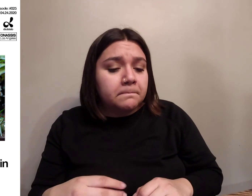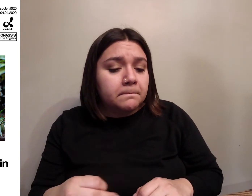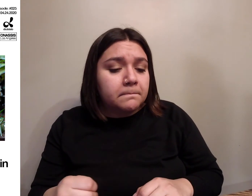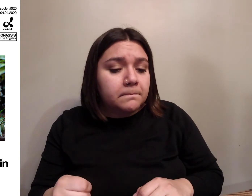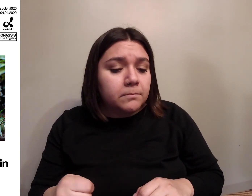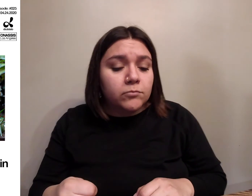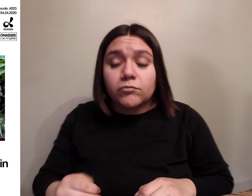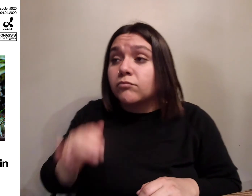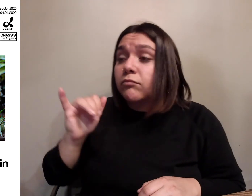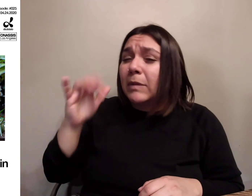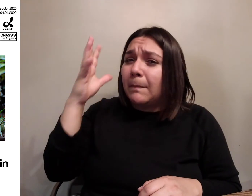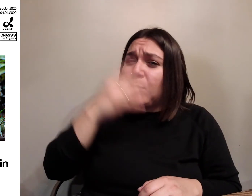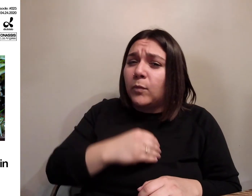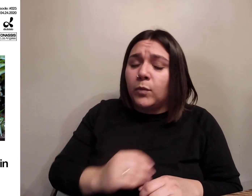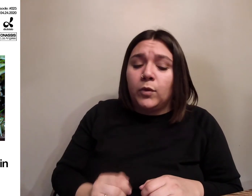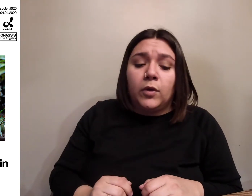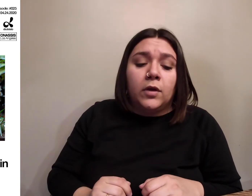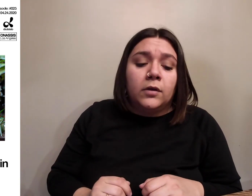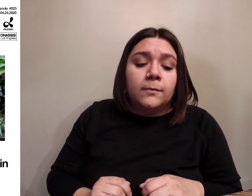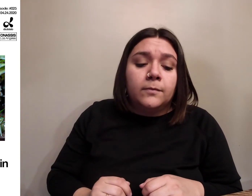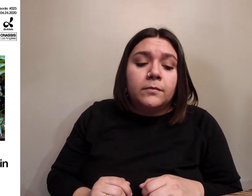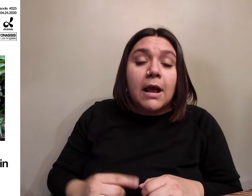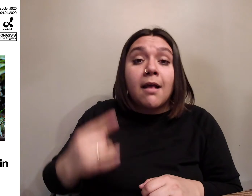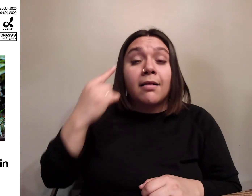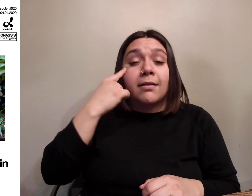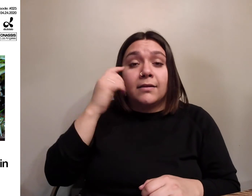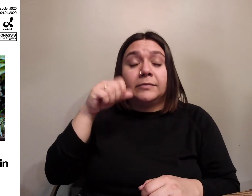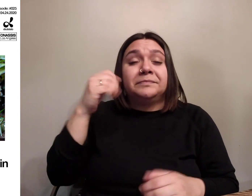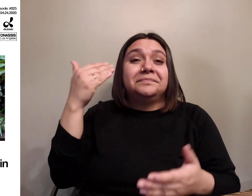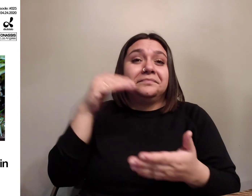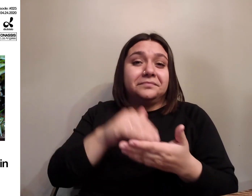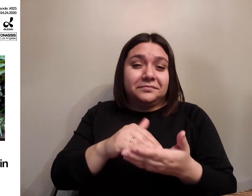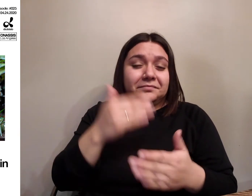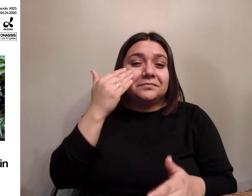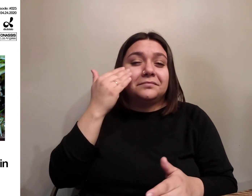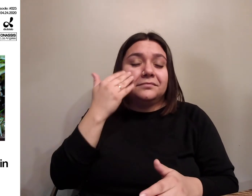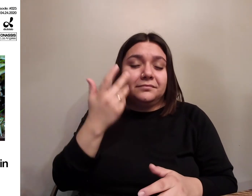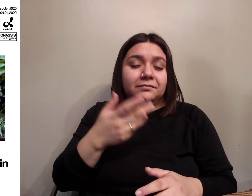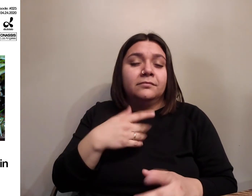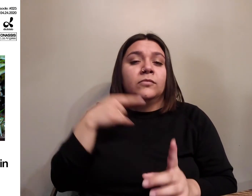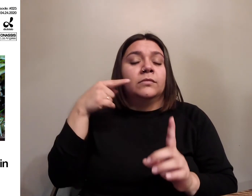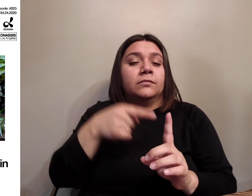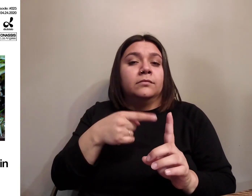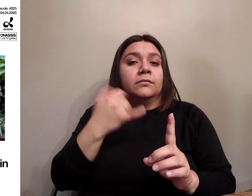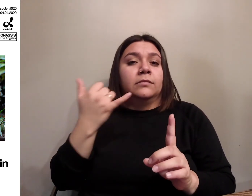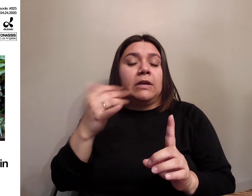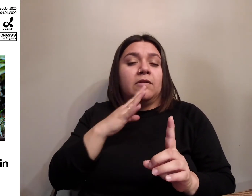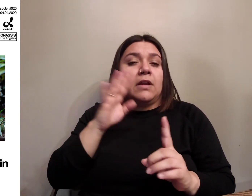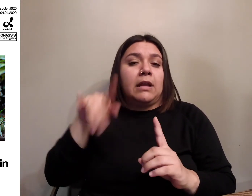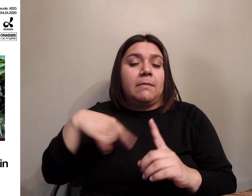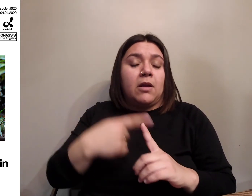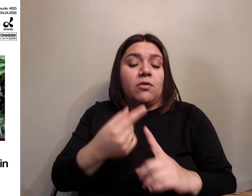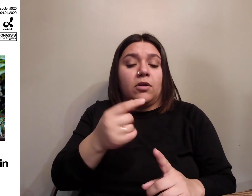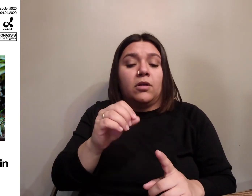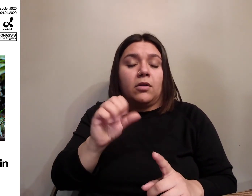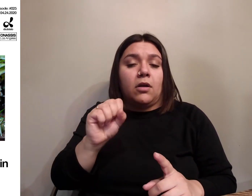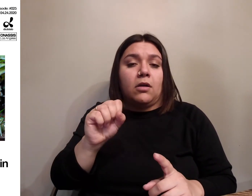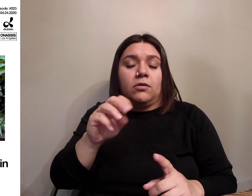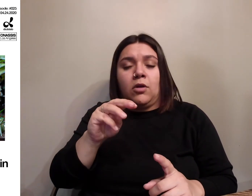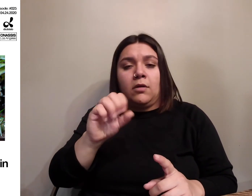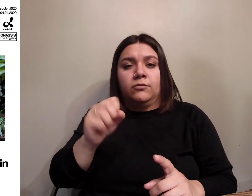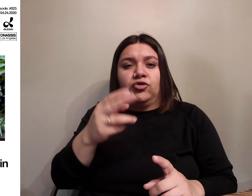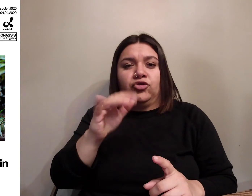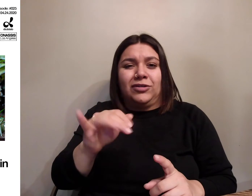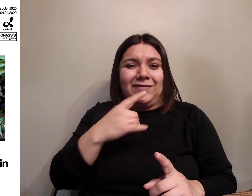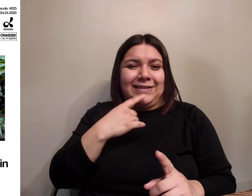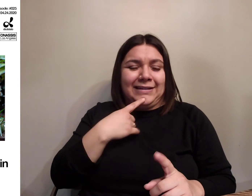you. And I'm wondering, do you think this pandemic is going to bring about a change, or are